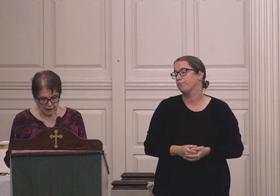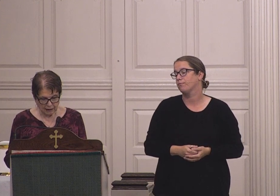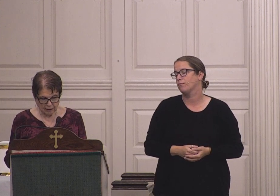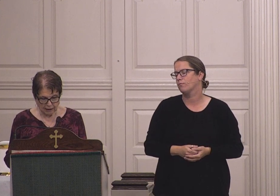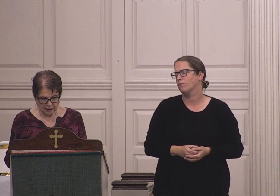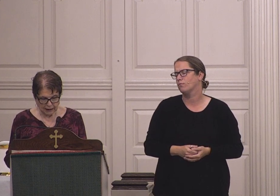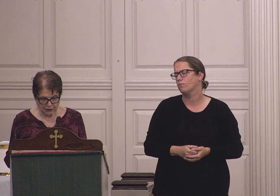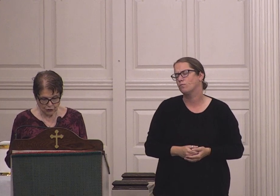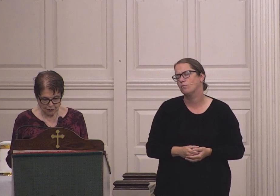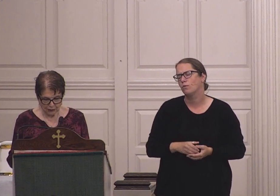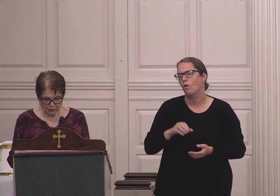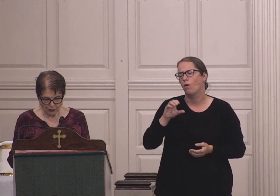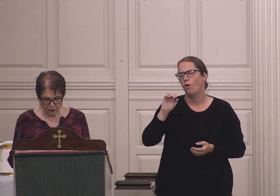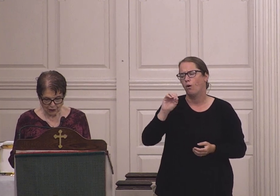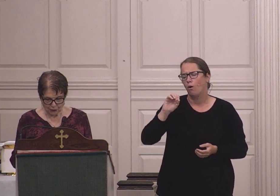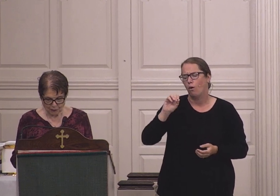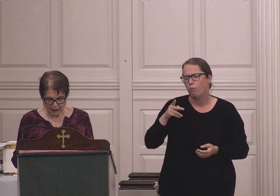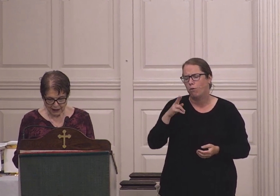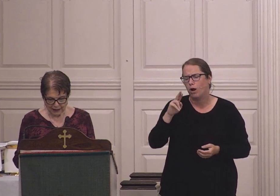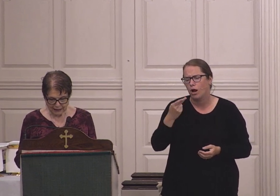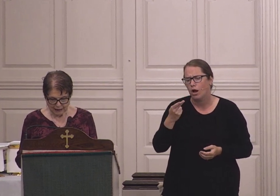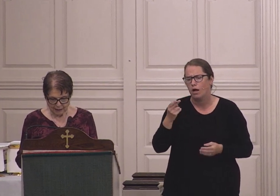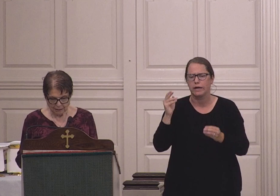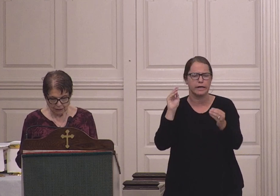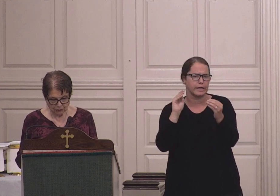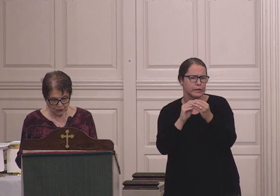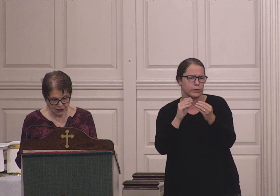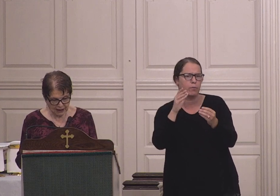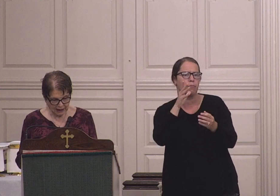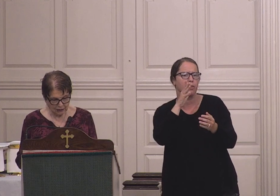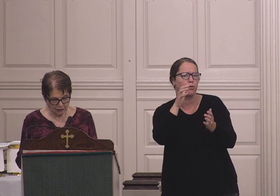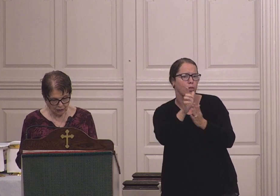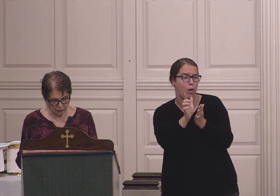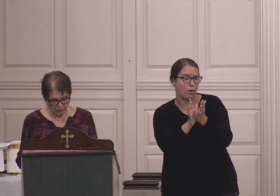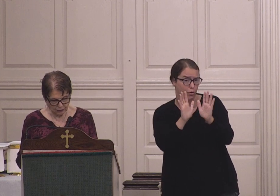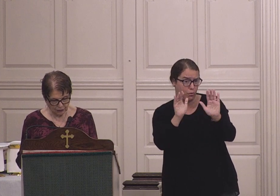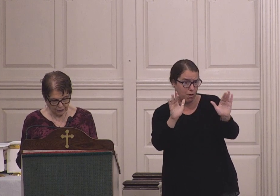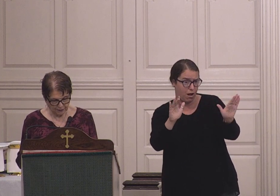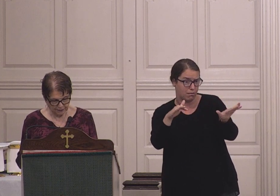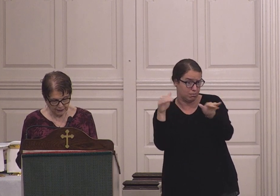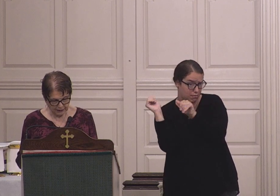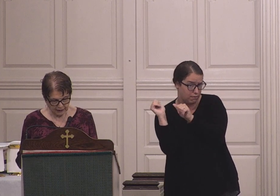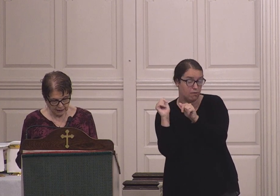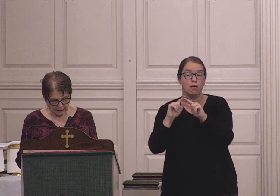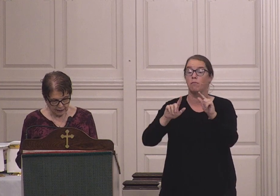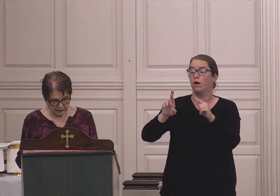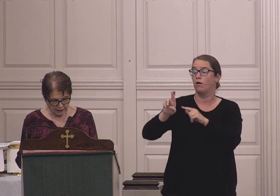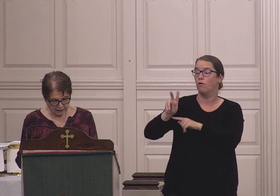Orpah kissed her mother-in-law goodbye, but Ruth stayed with her.